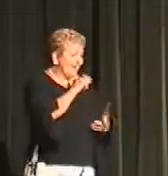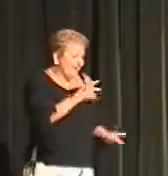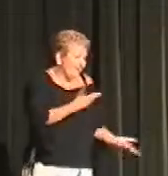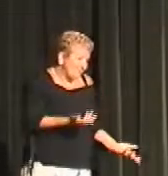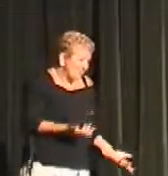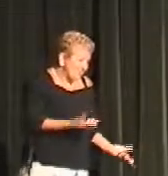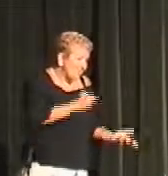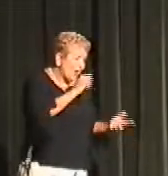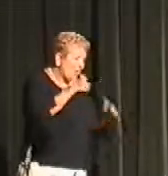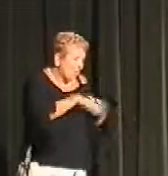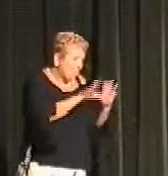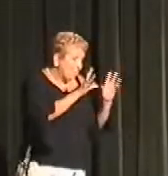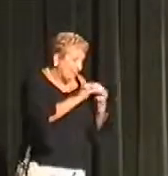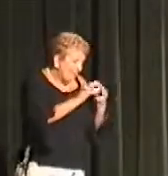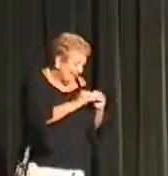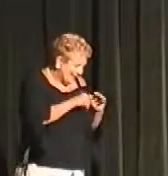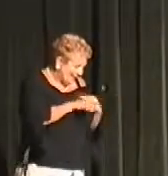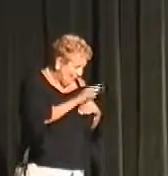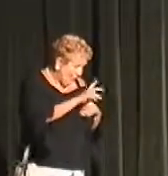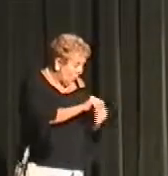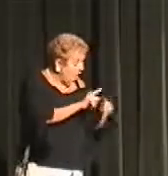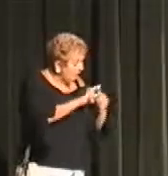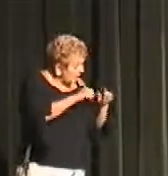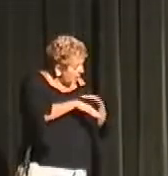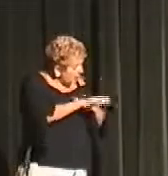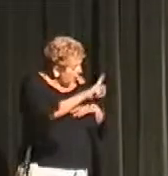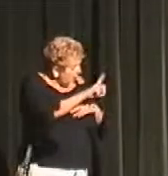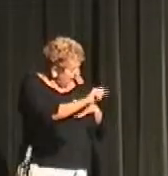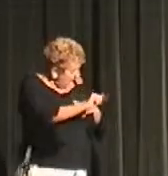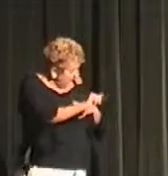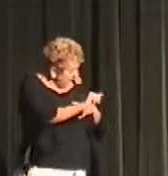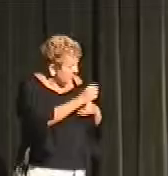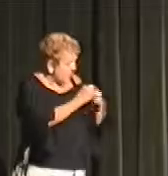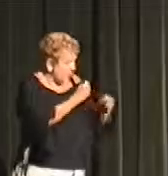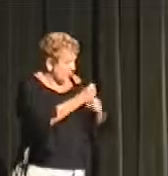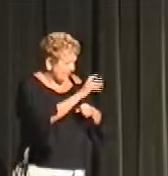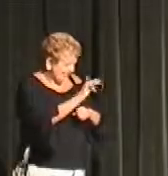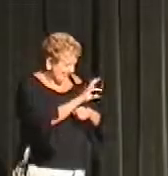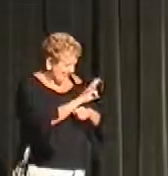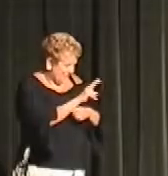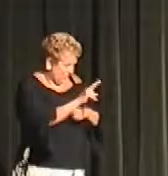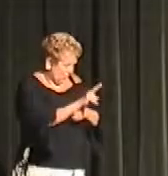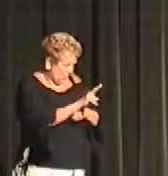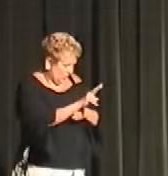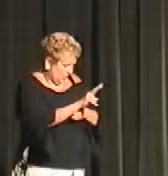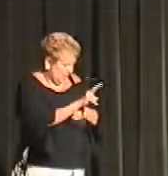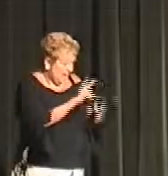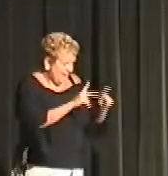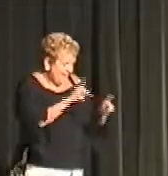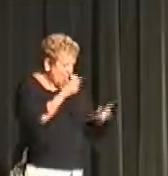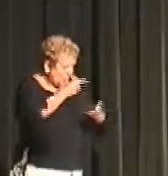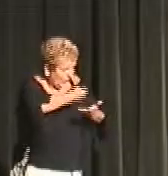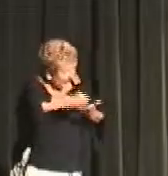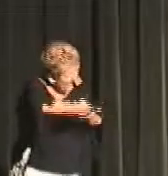but where I came into AA in Los Angeles in 1972, they rarely called on people to share who were laying in the meeting,